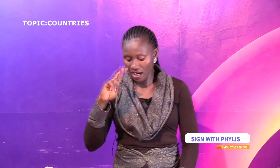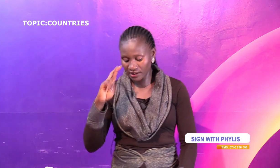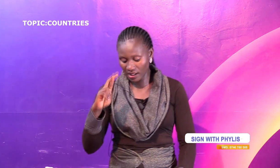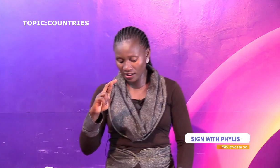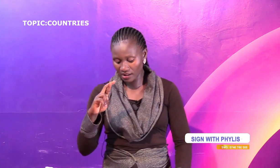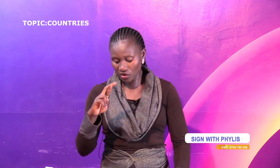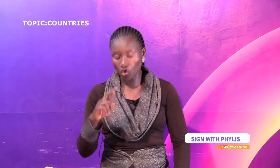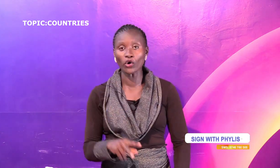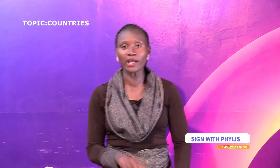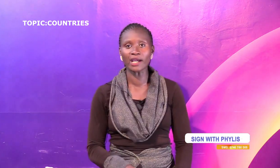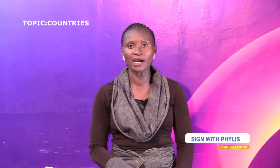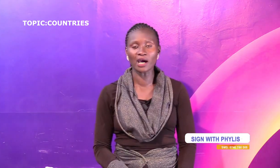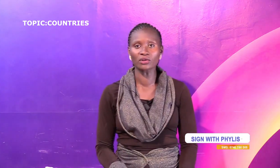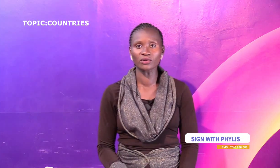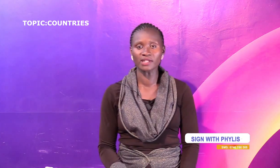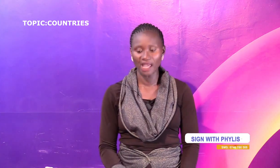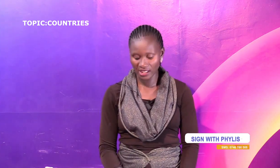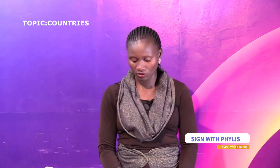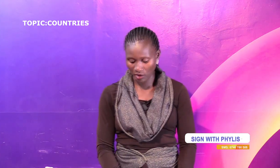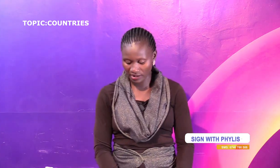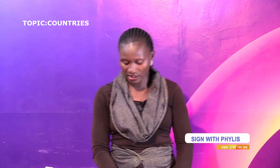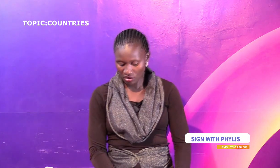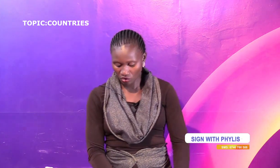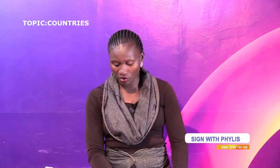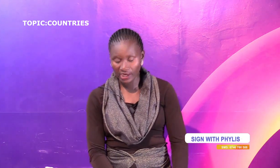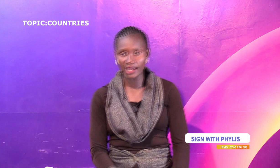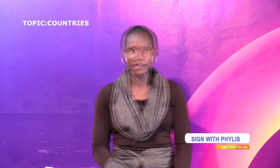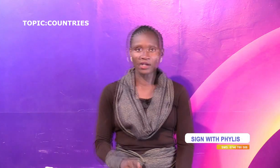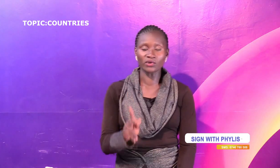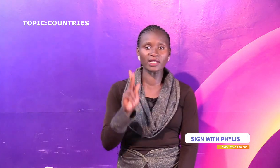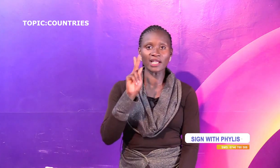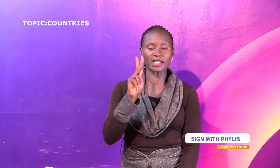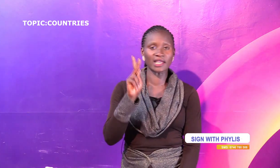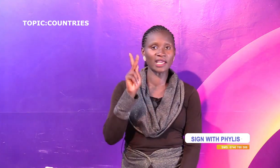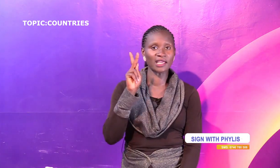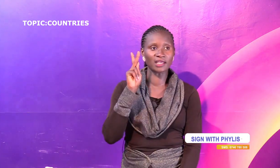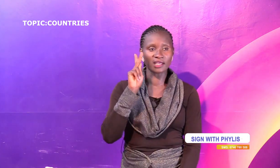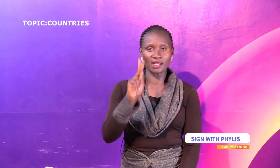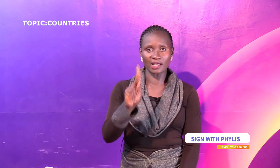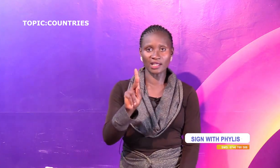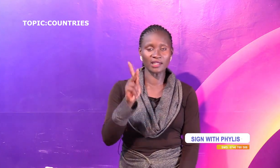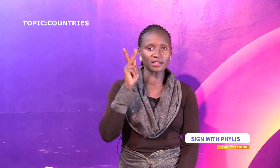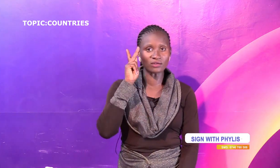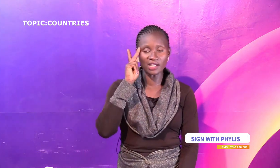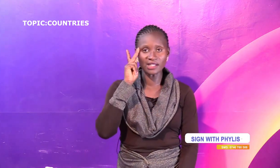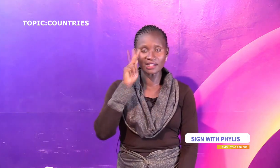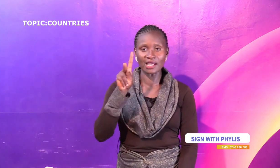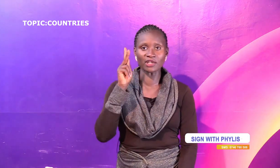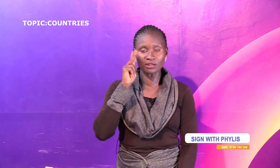then Korea. How do we sign the word Korea? Using letter K, like this. You just tap it. You are